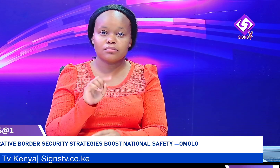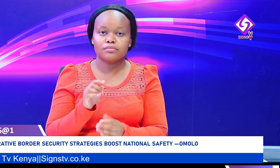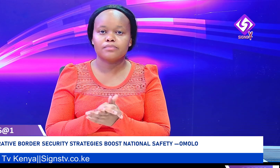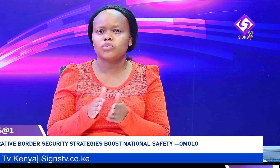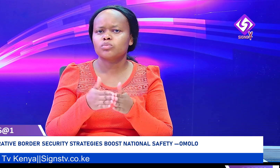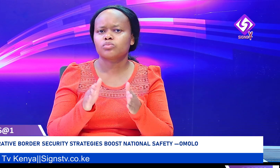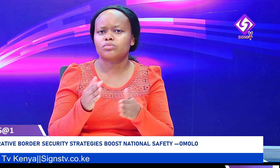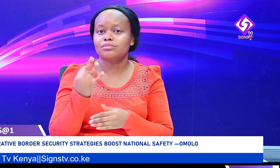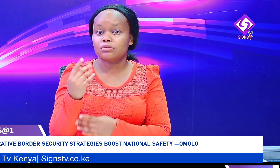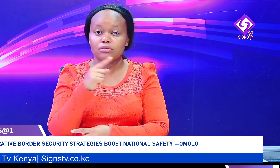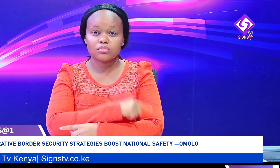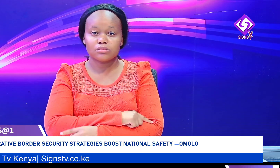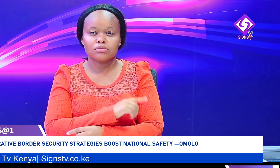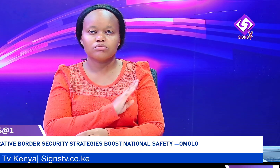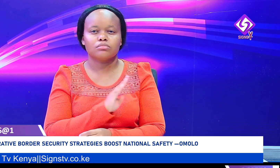to counter transitional threats.